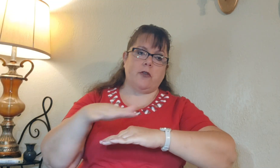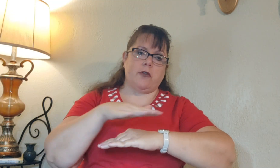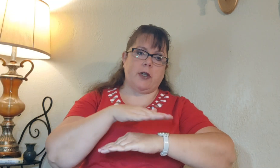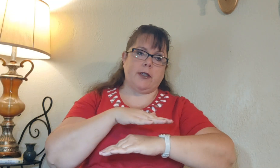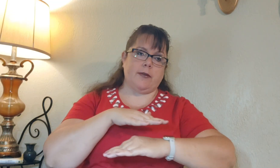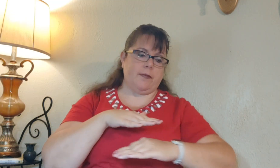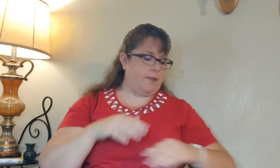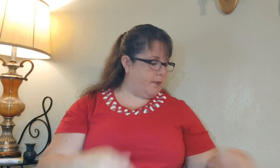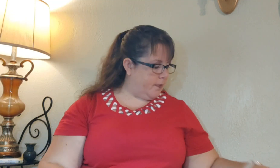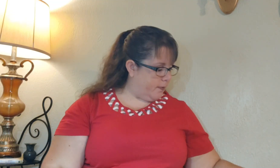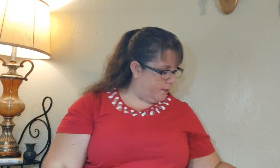district.